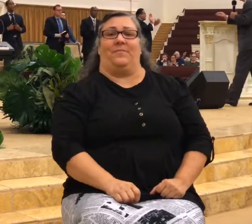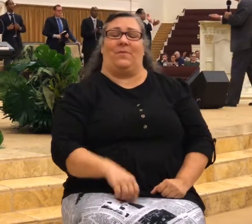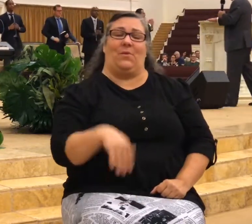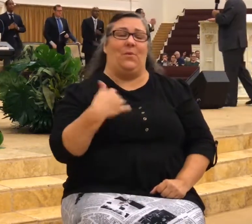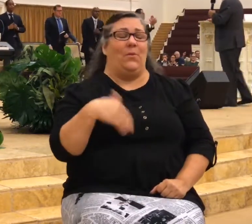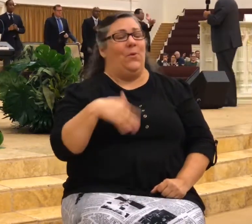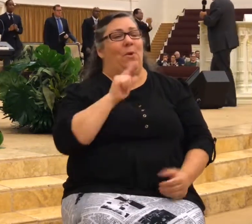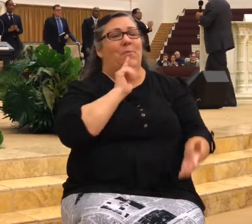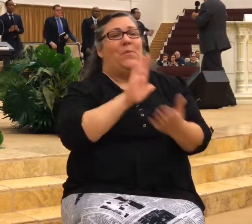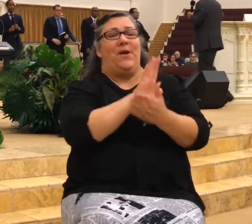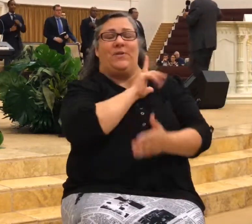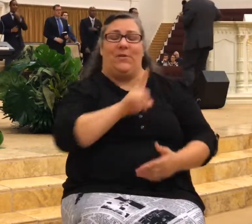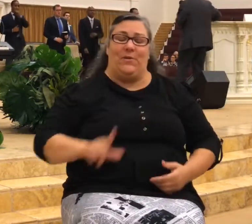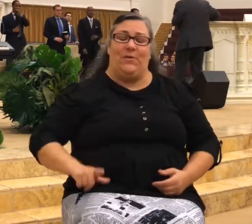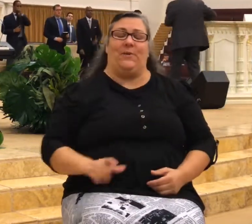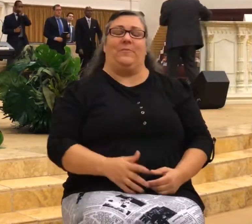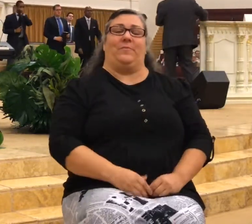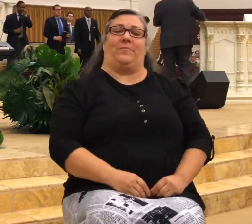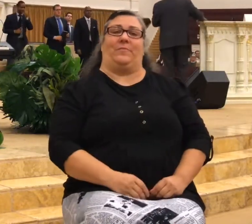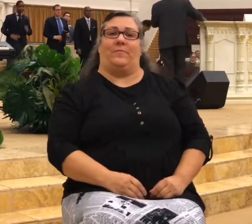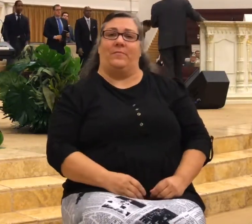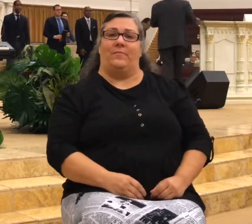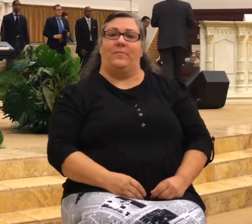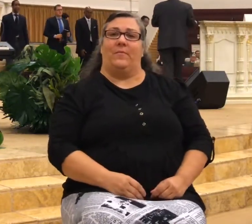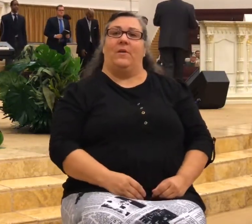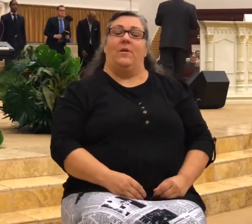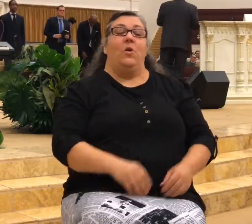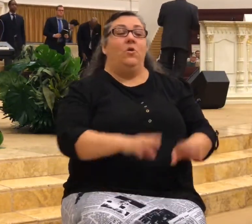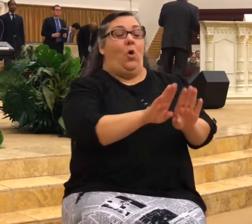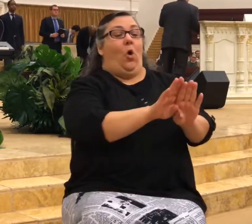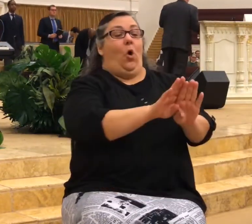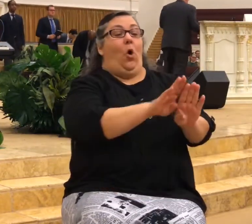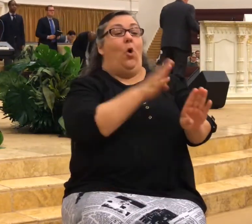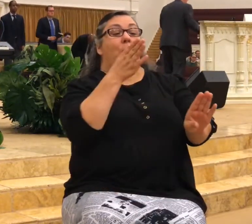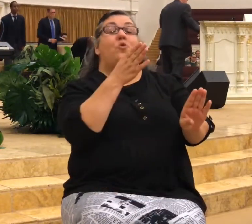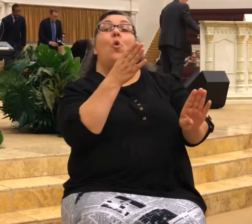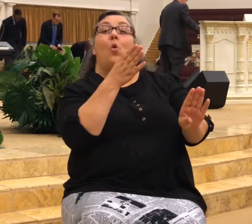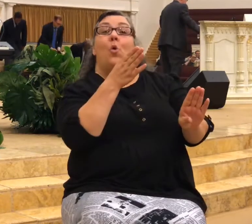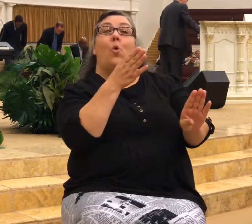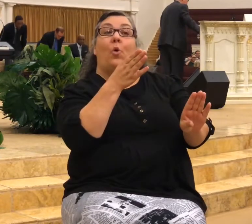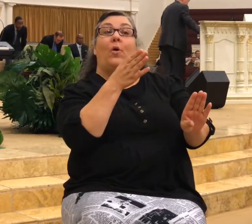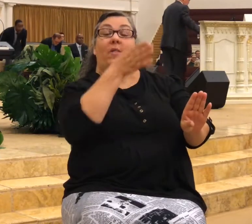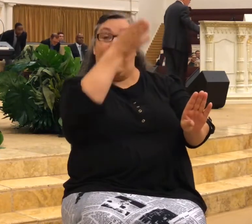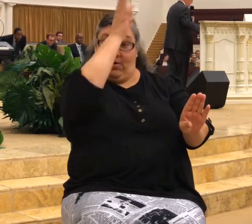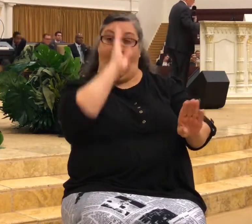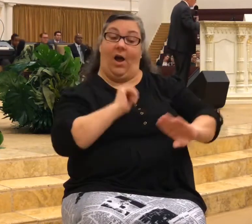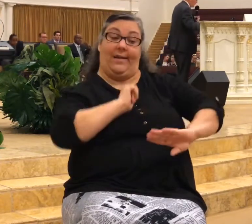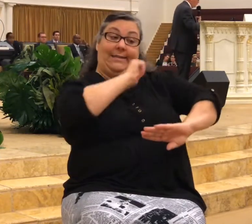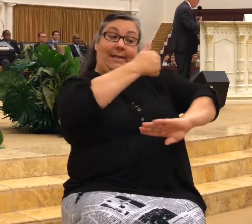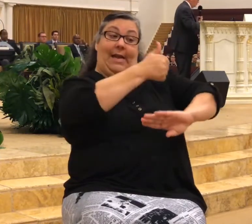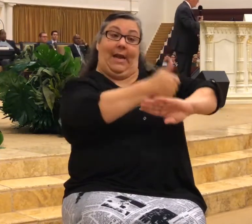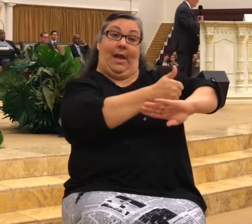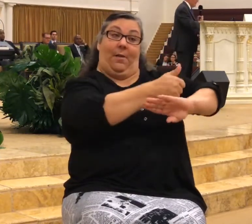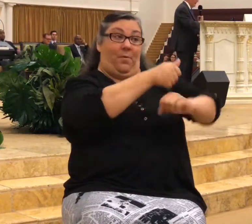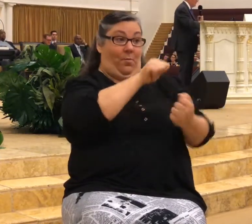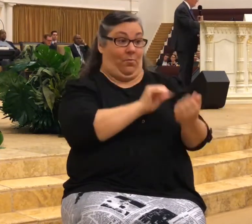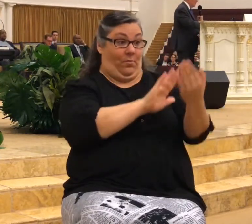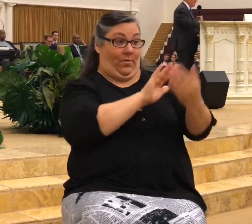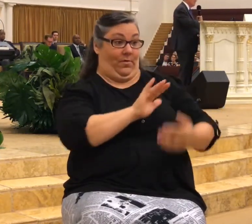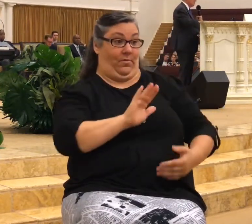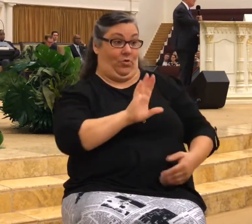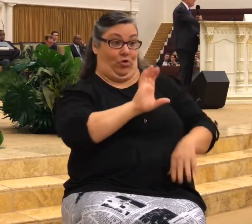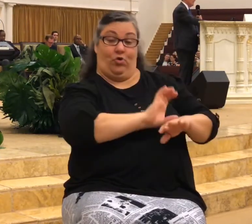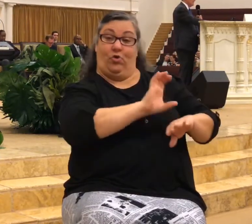Praise the Lord. So the open door that God set before the Church of